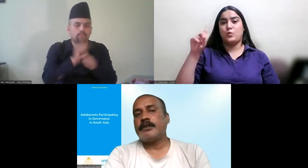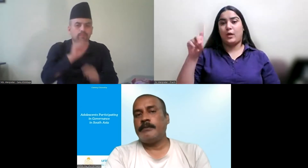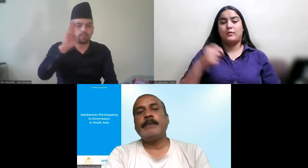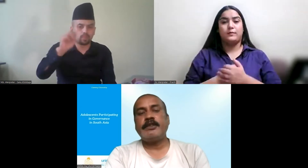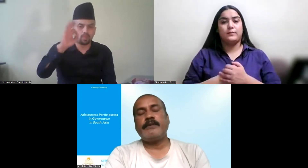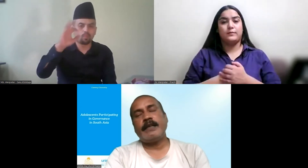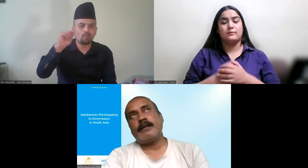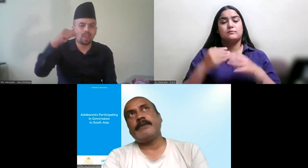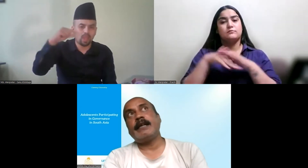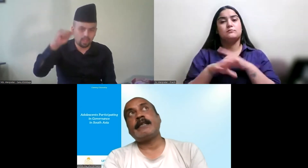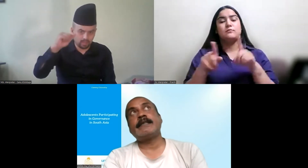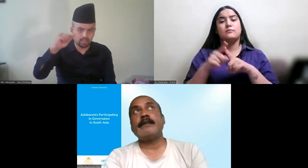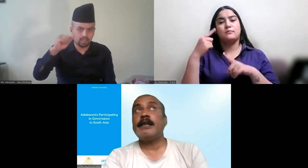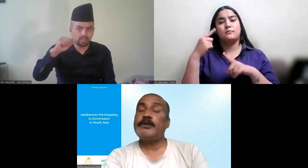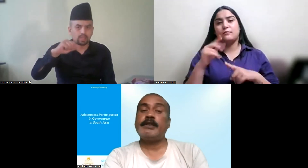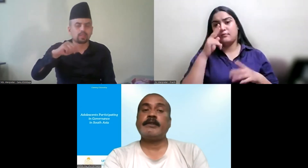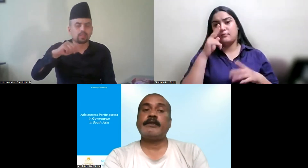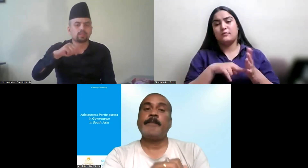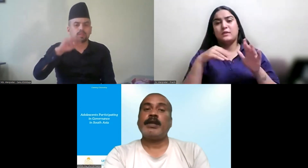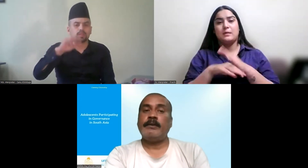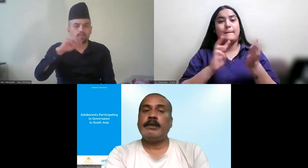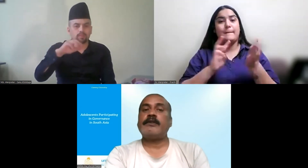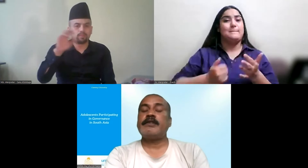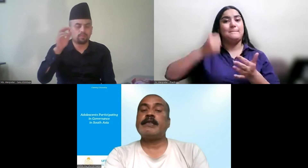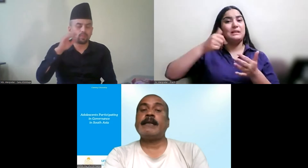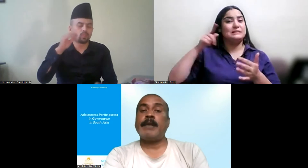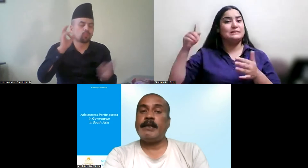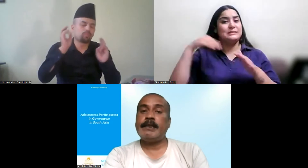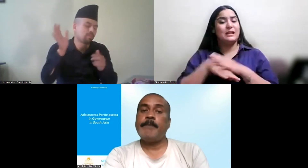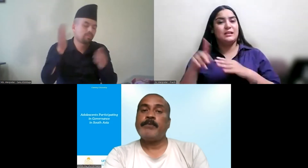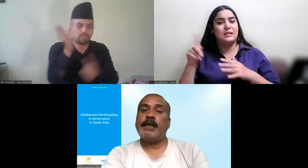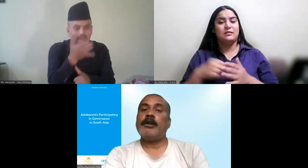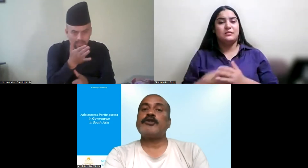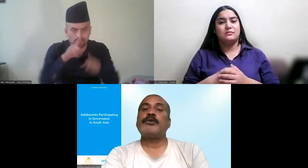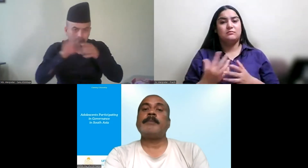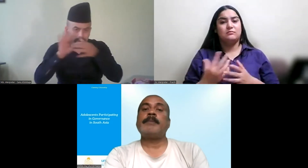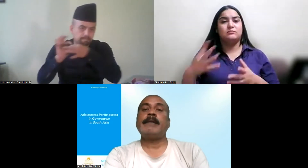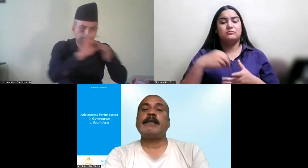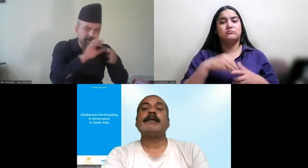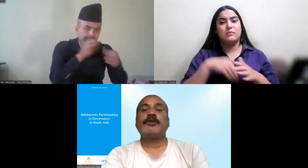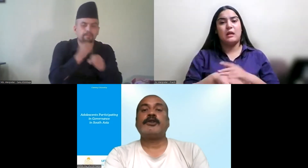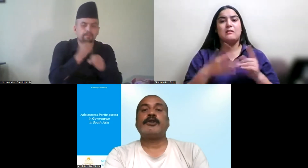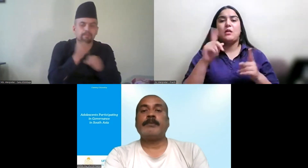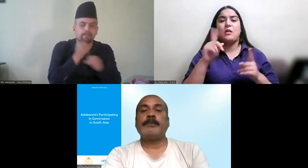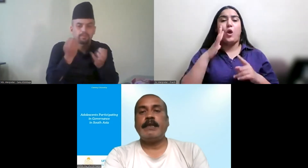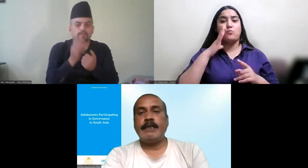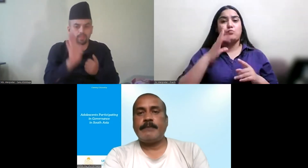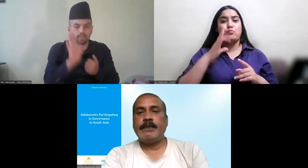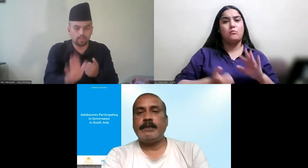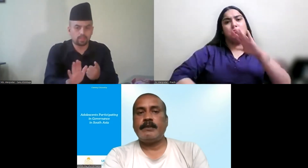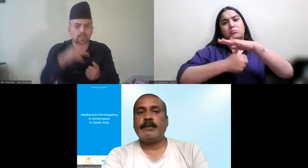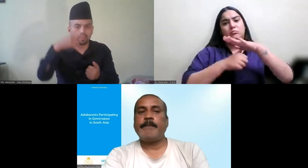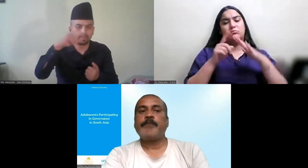structure, Ministry of Federal Affairs and General Administration's structures and priority, and also to complement to